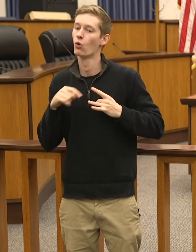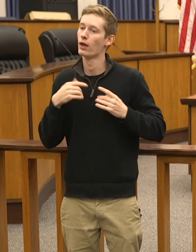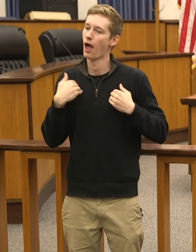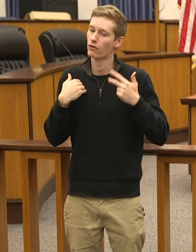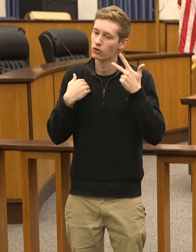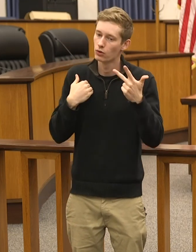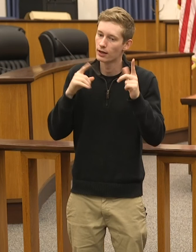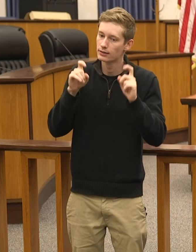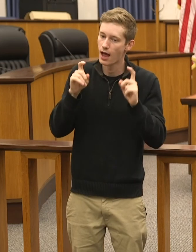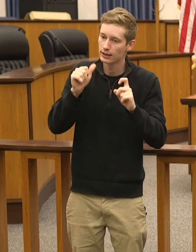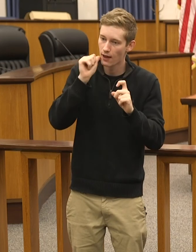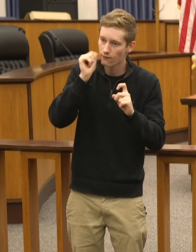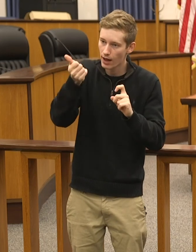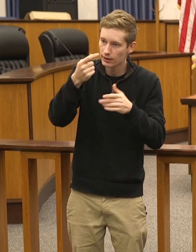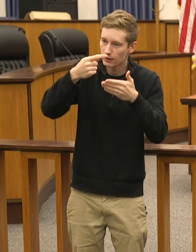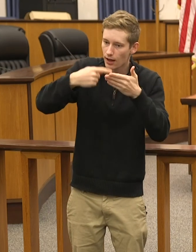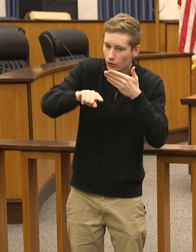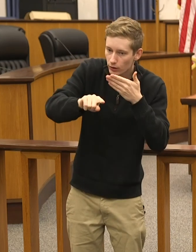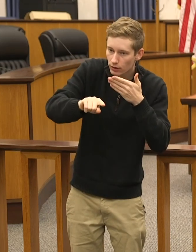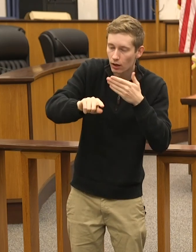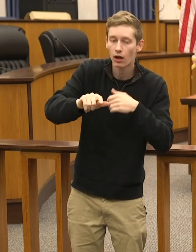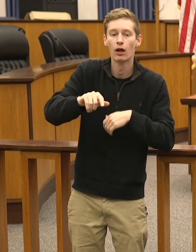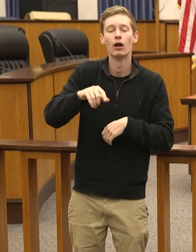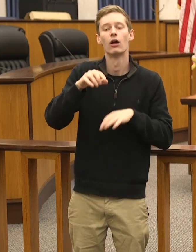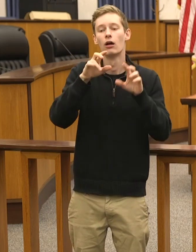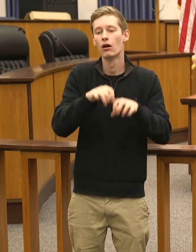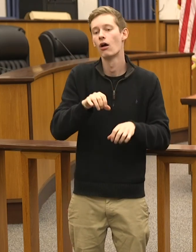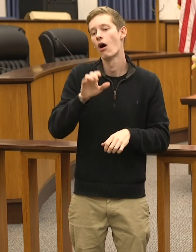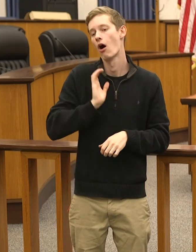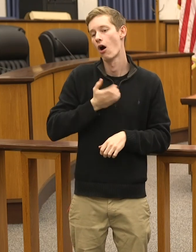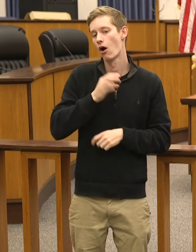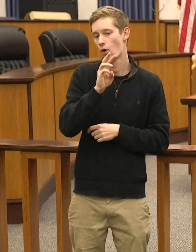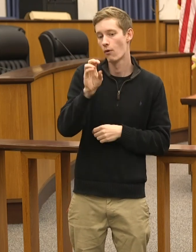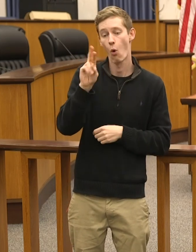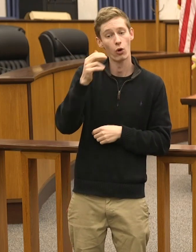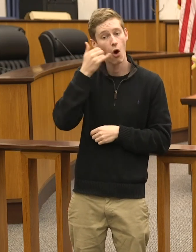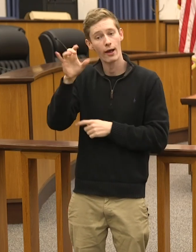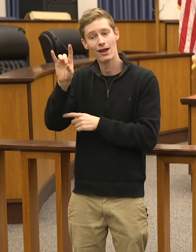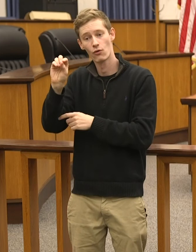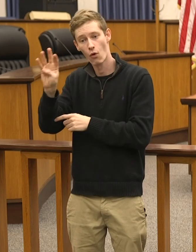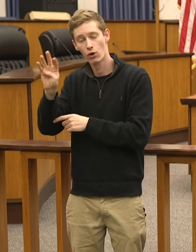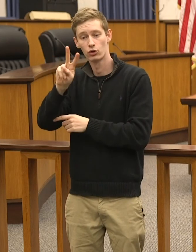events coming up next week, and I would ask that you go to our website, rchd.com, or call our hotline,